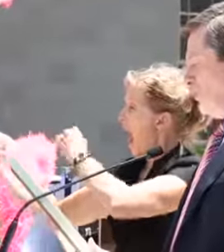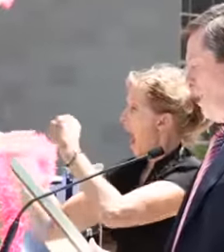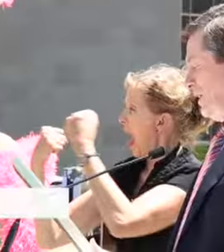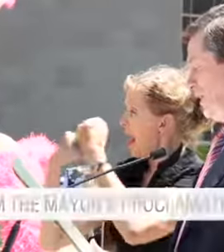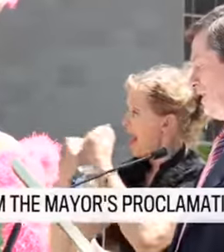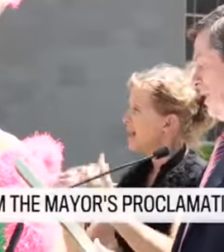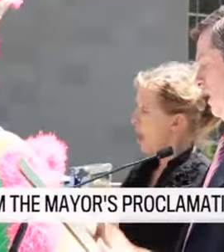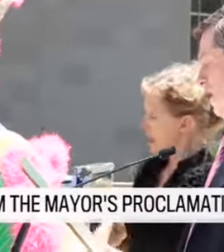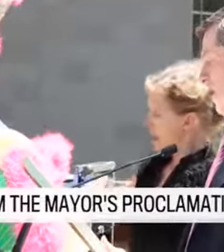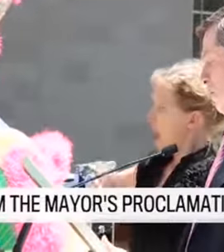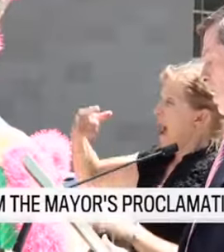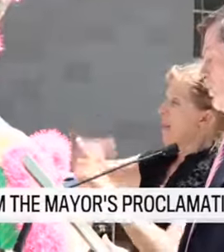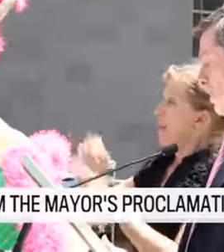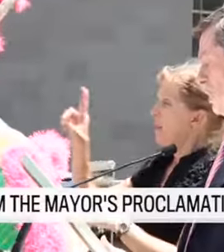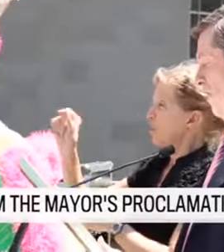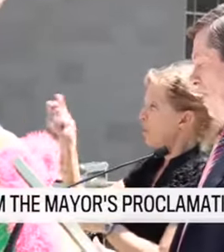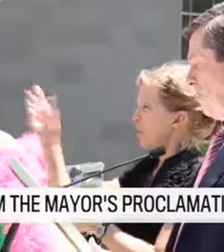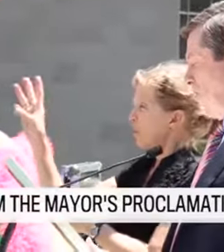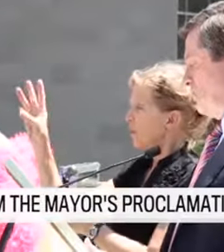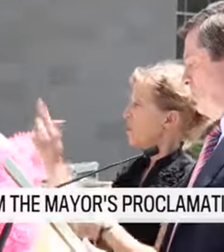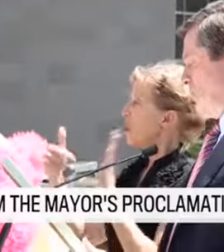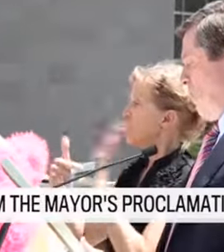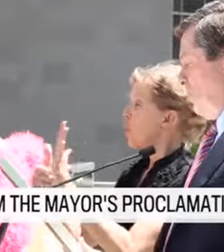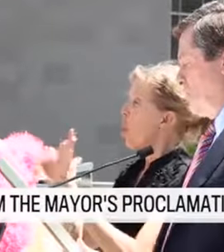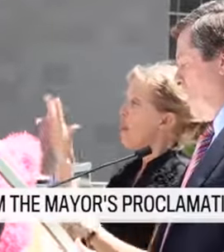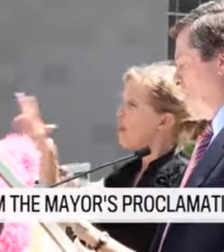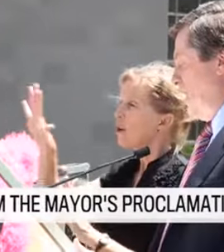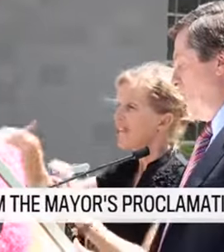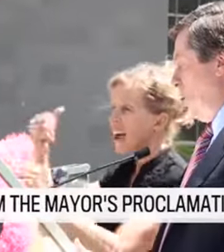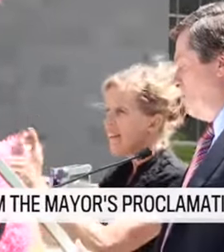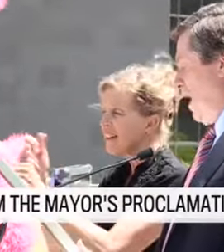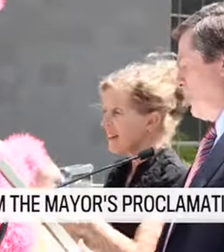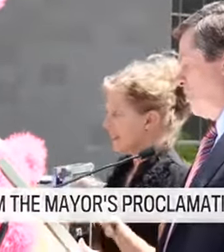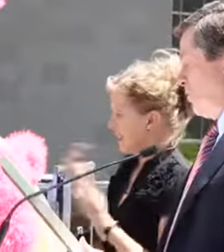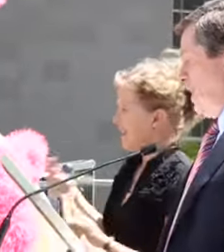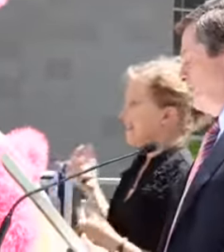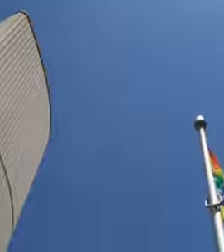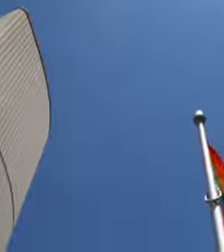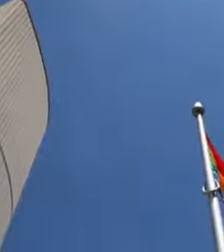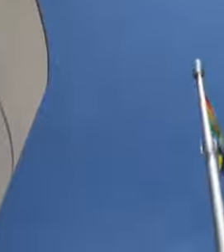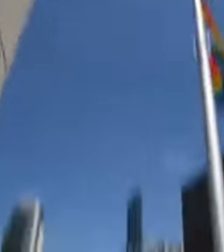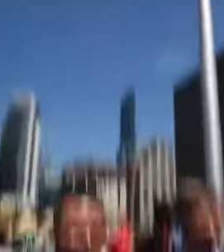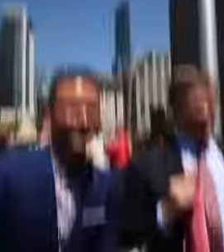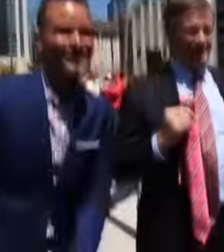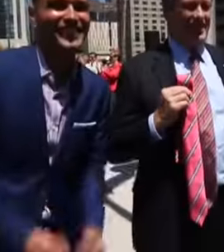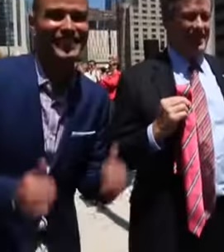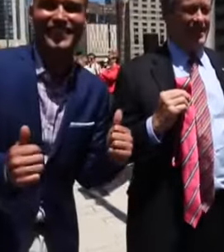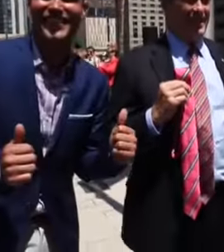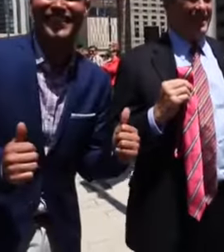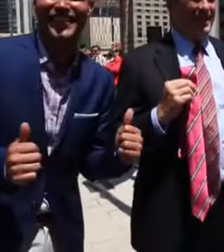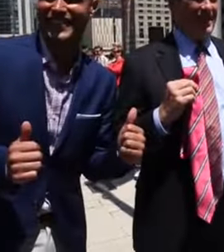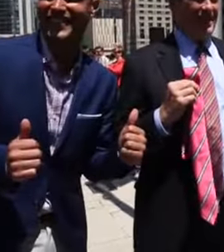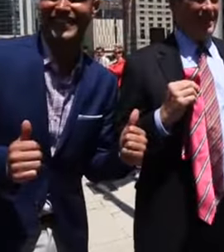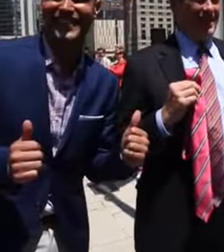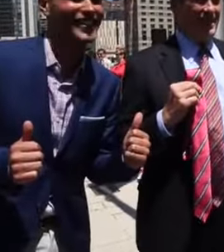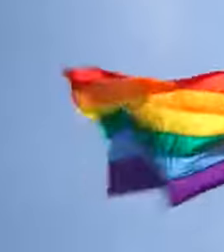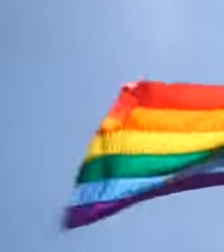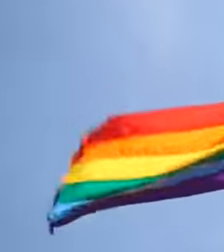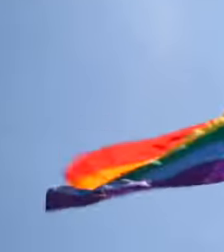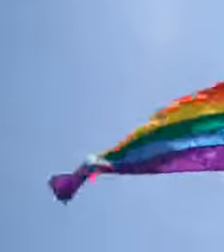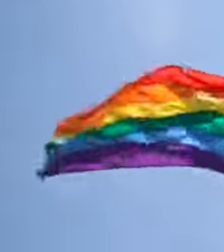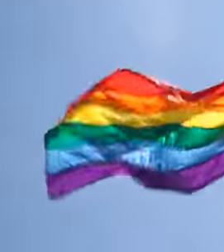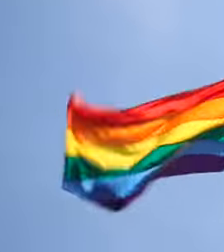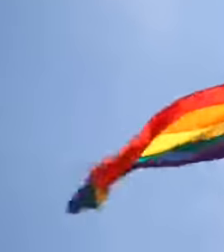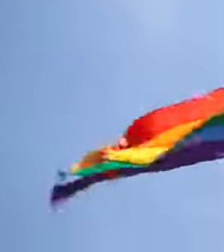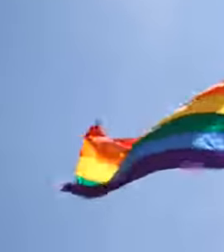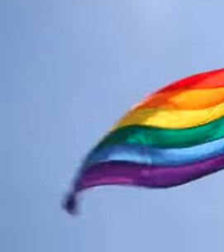Pride Month 2016 marks 35 years since Toronto's 1981 bathhouse raids, the catalyst for mass protests that spurred